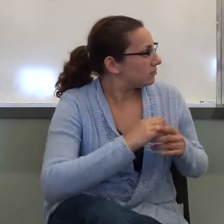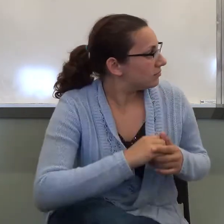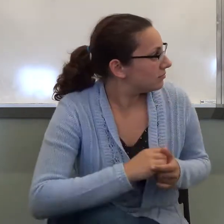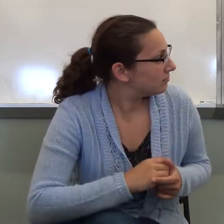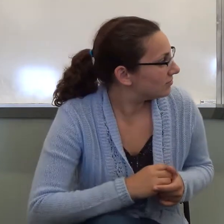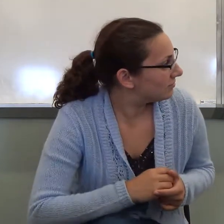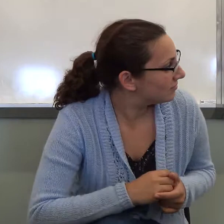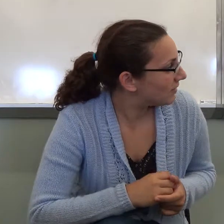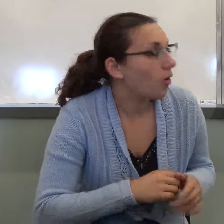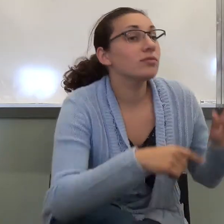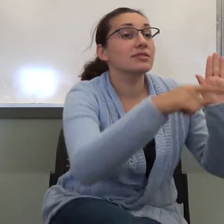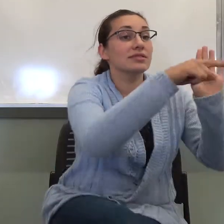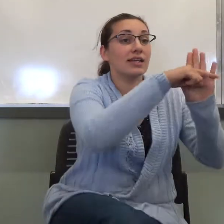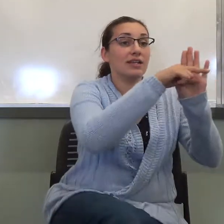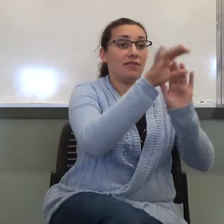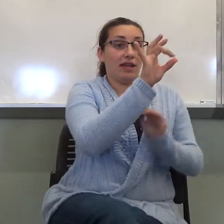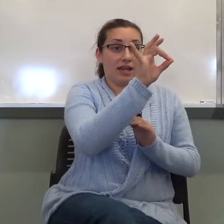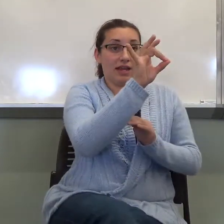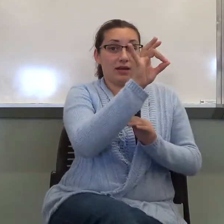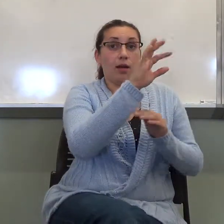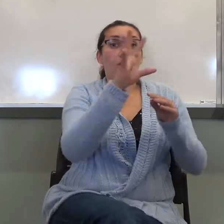added to its opposite gives 0.